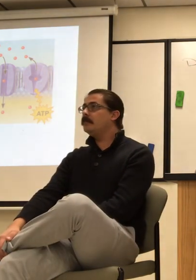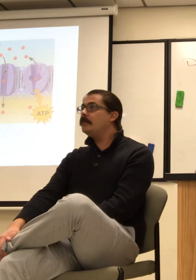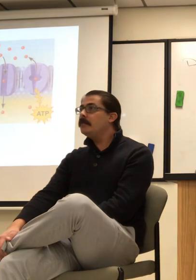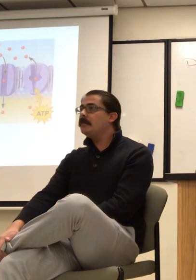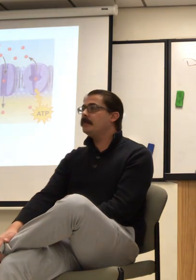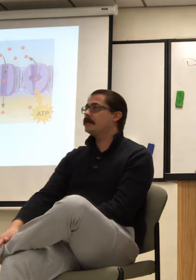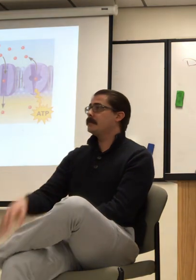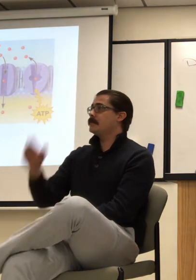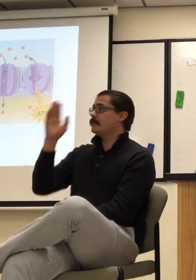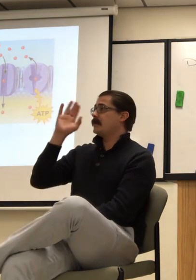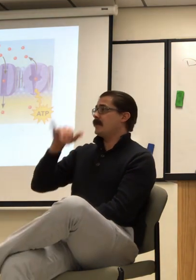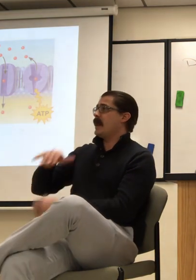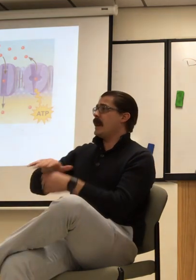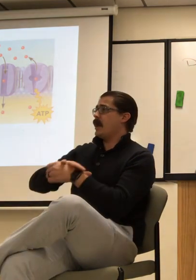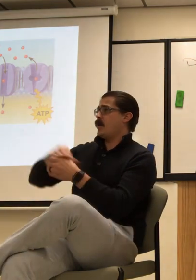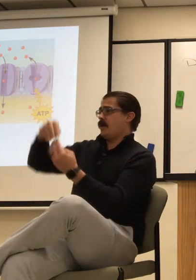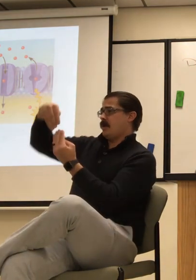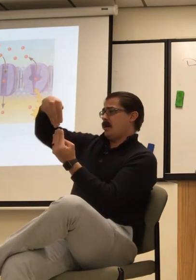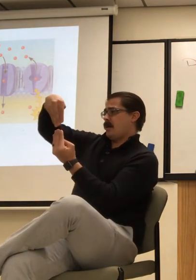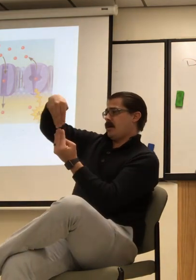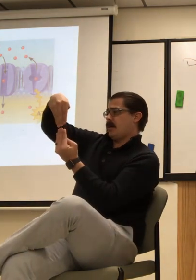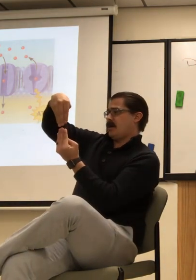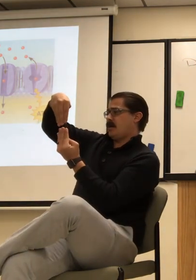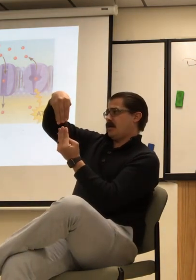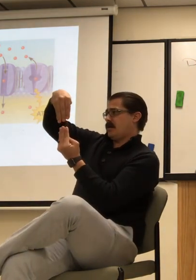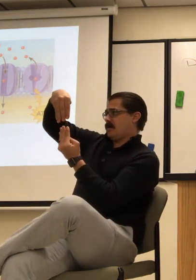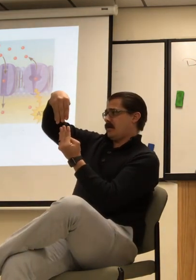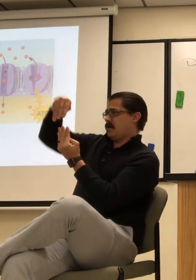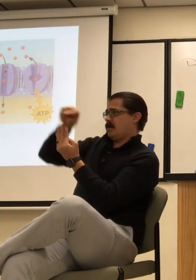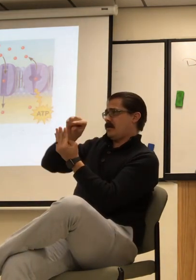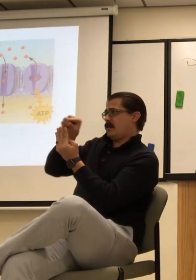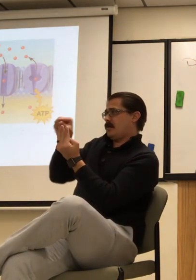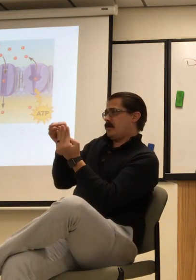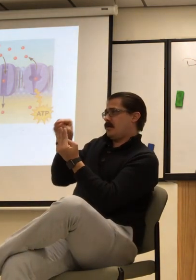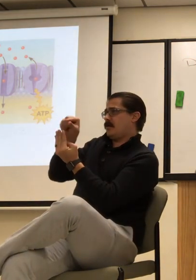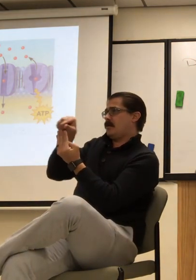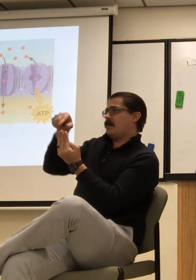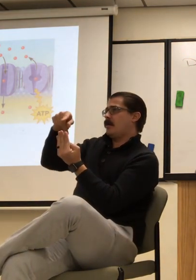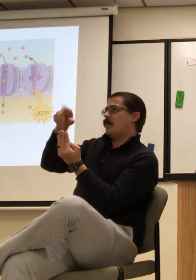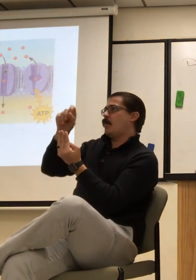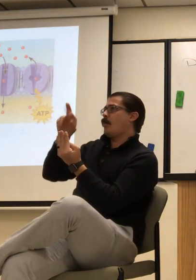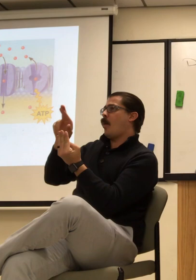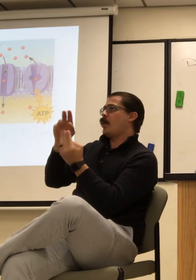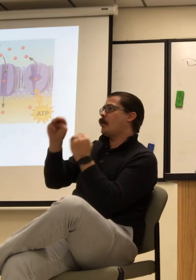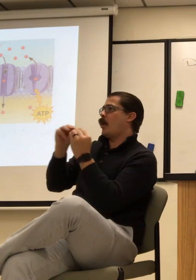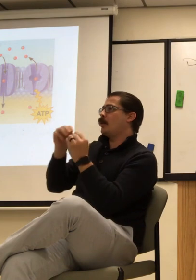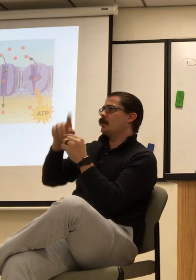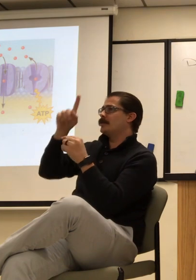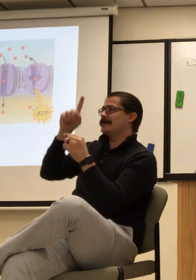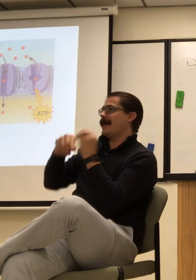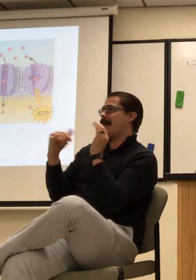That hydrophobic zone, polar molecules can't pass the hydrophobic zone.